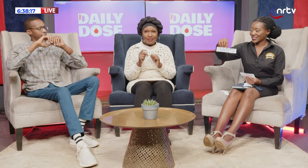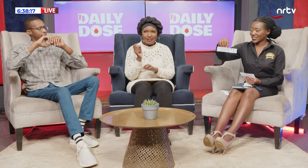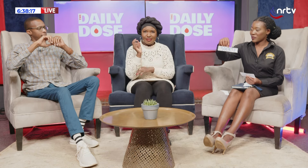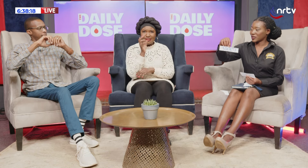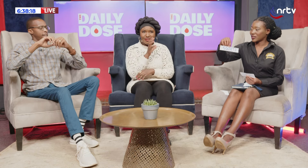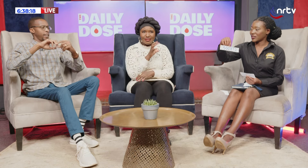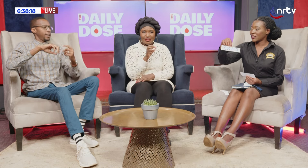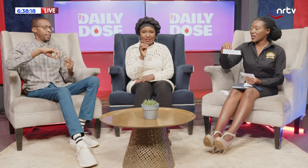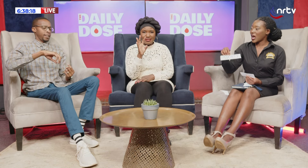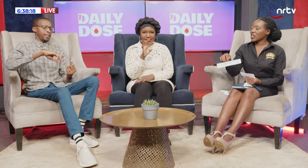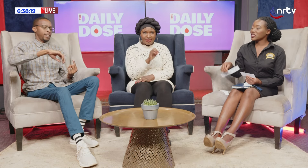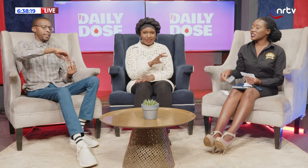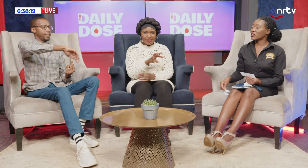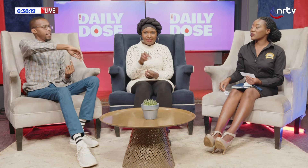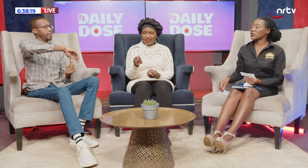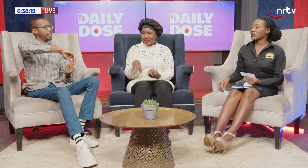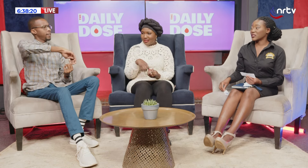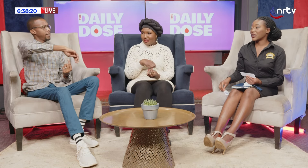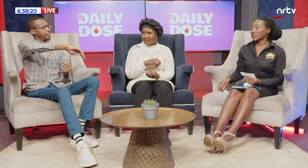Come on. Actually, she's the one who nailed it last time.